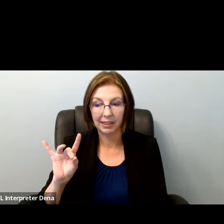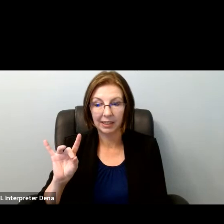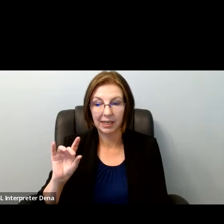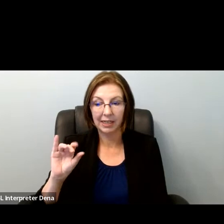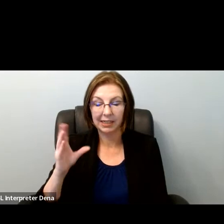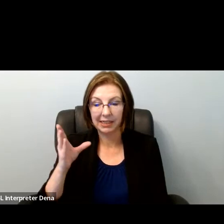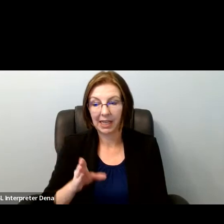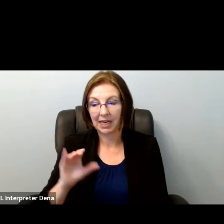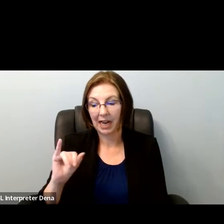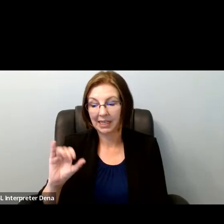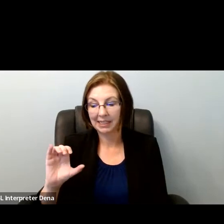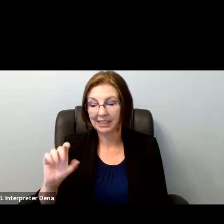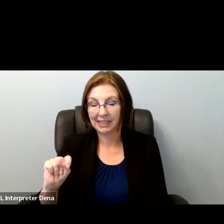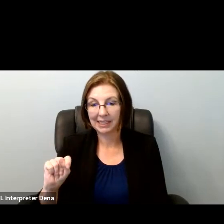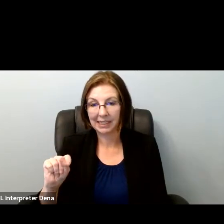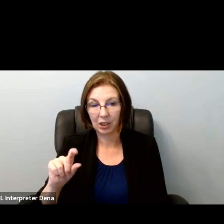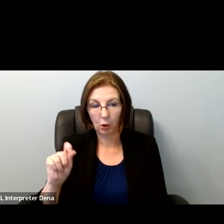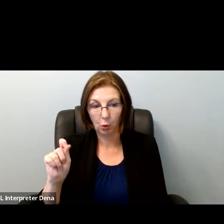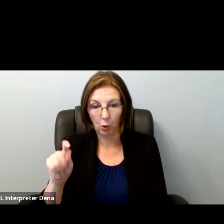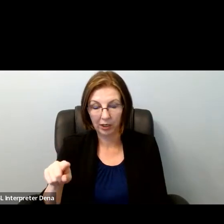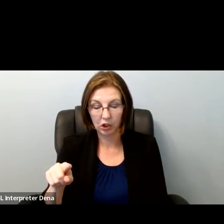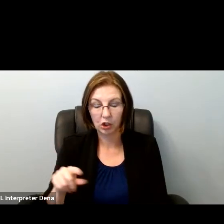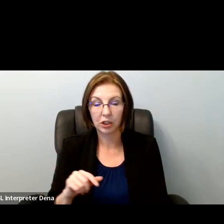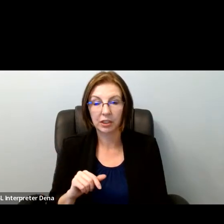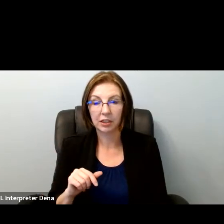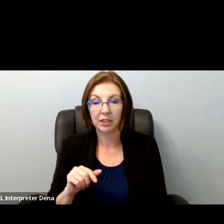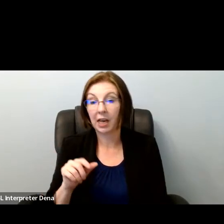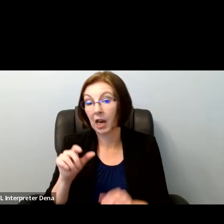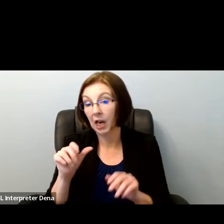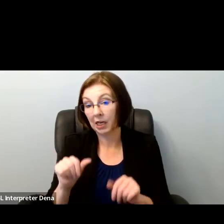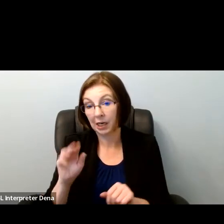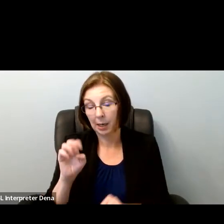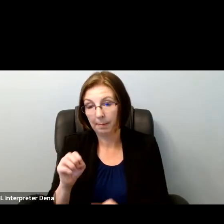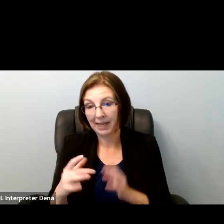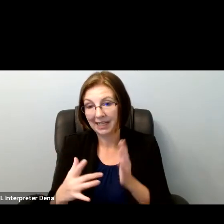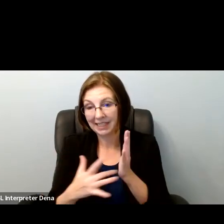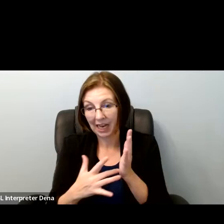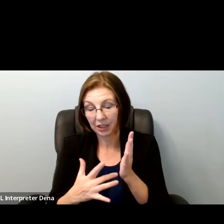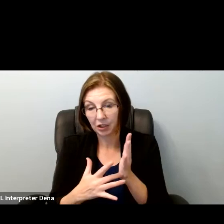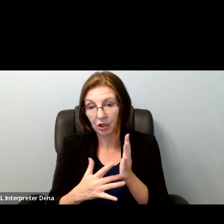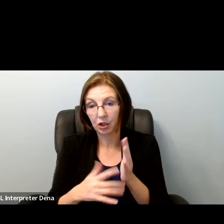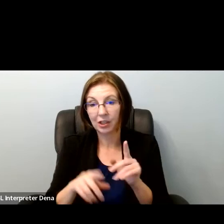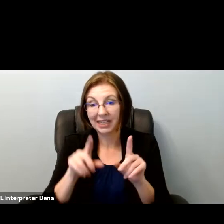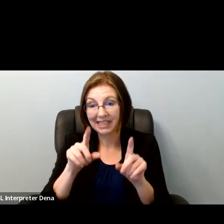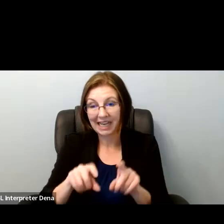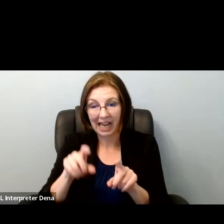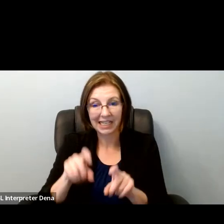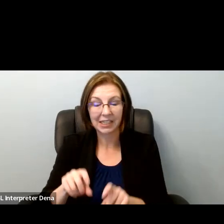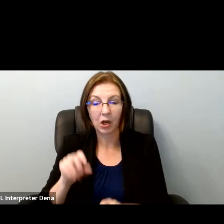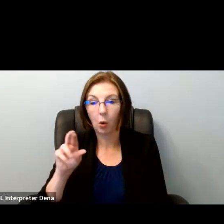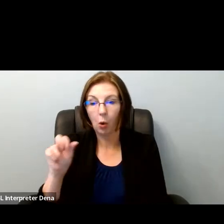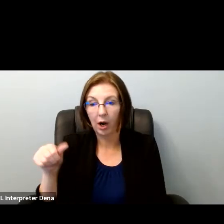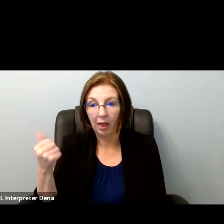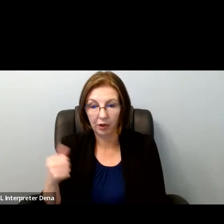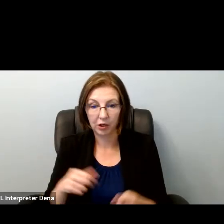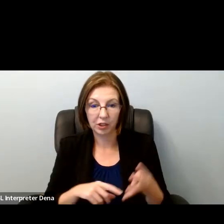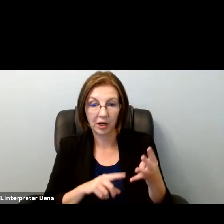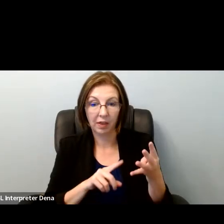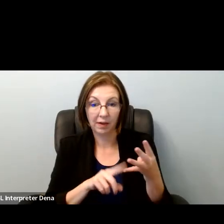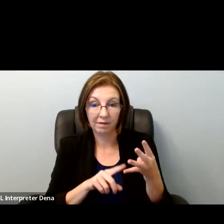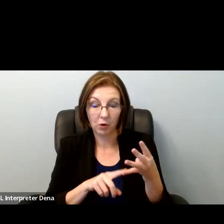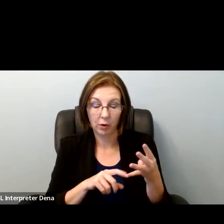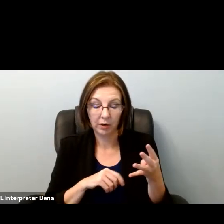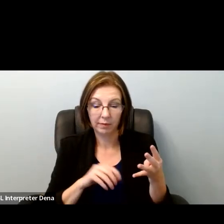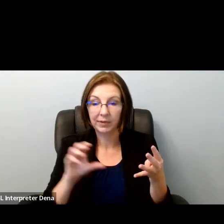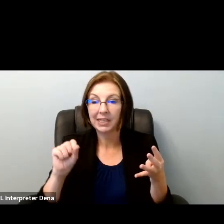508/ICT questions. It could be technical, testing, or other. Number four, Scott